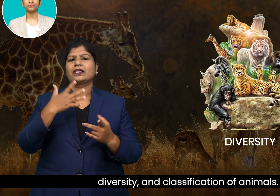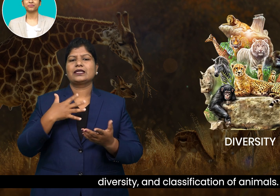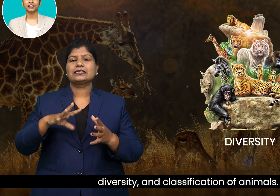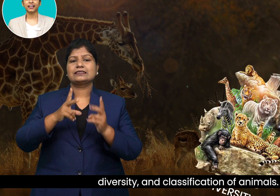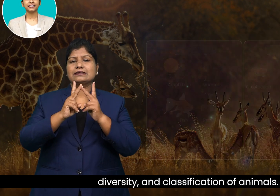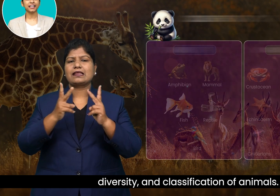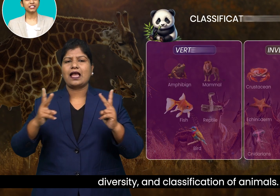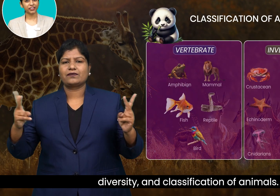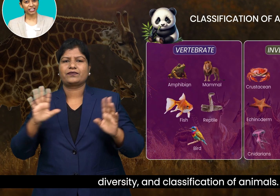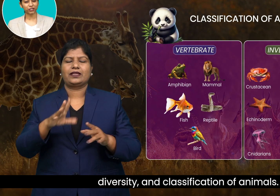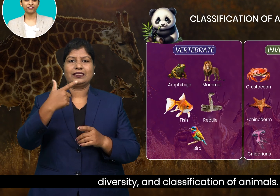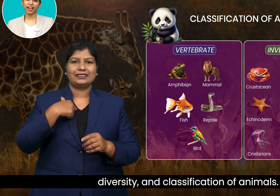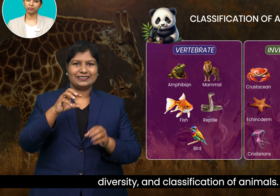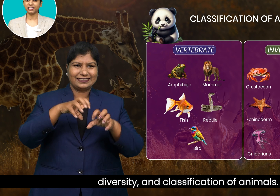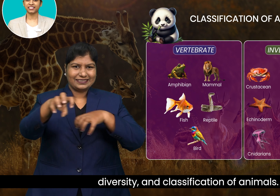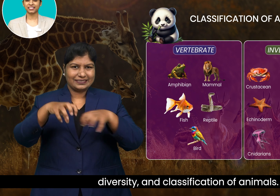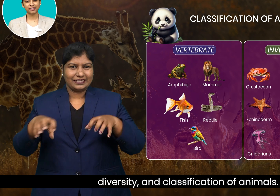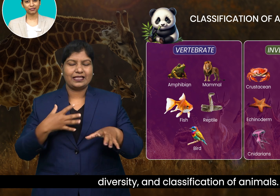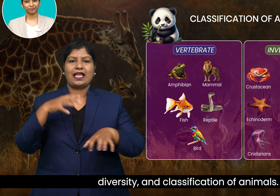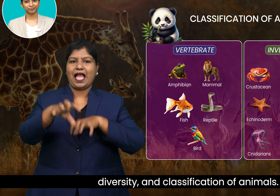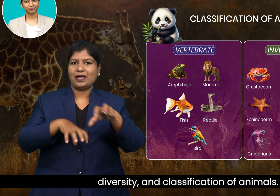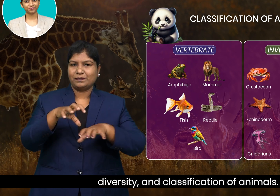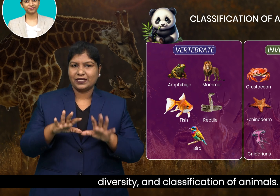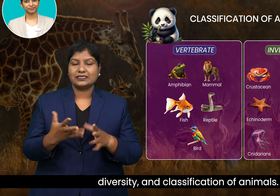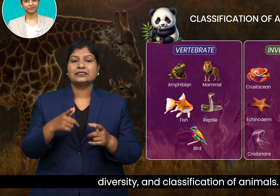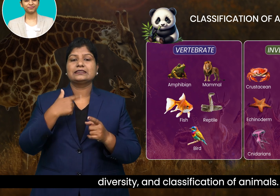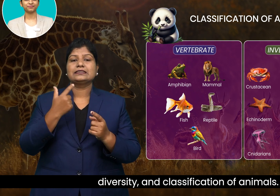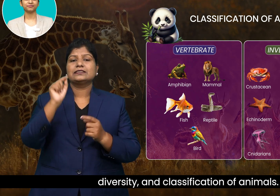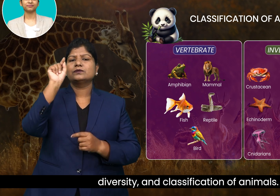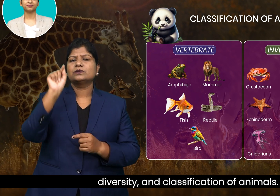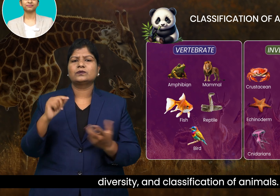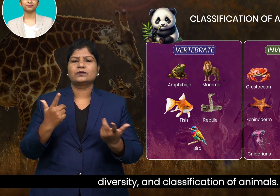diversity, and classification of animals.